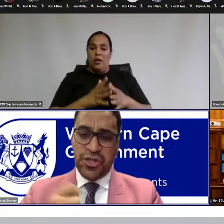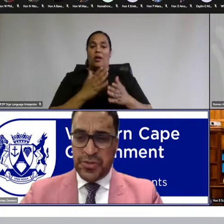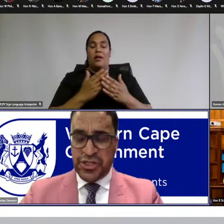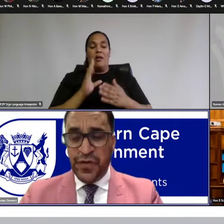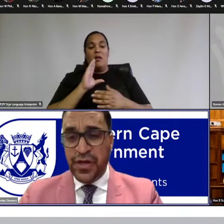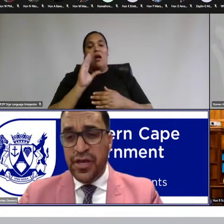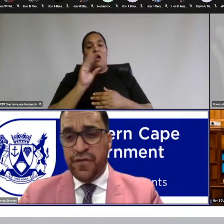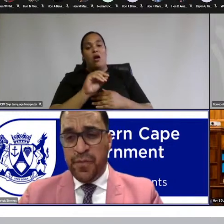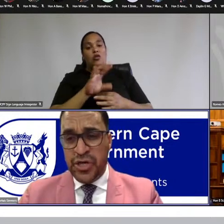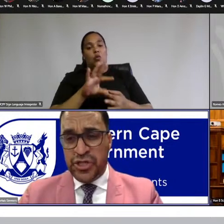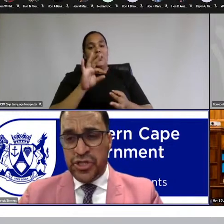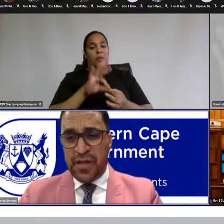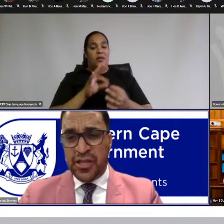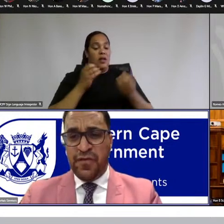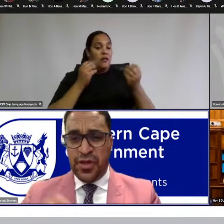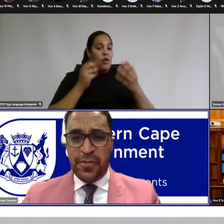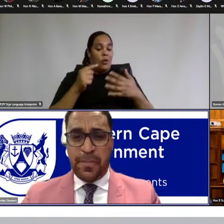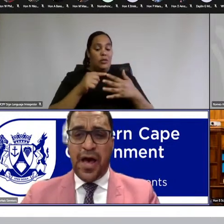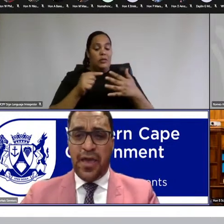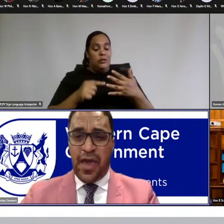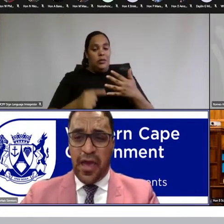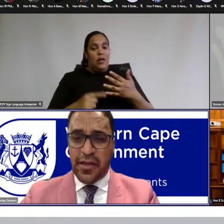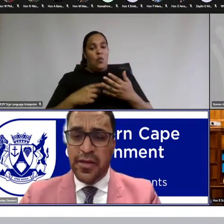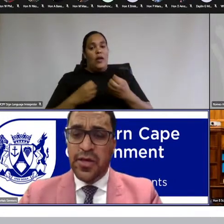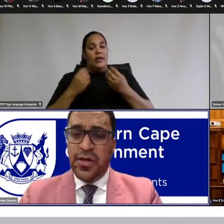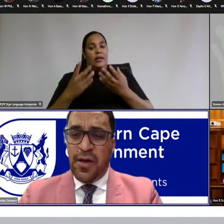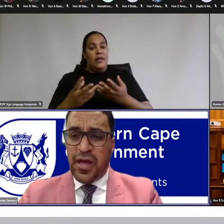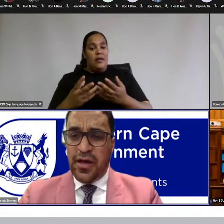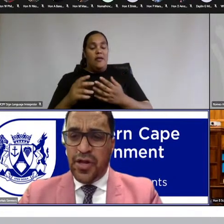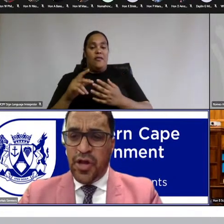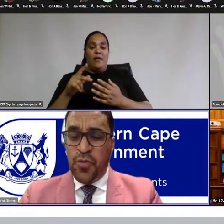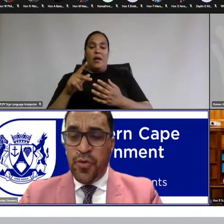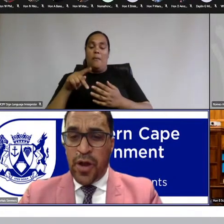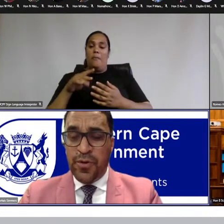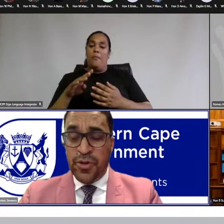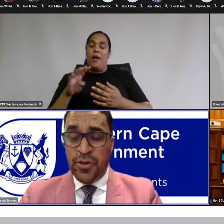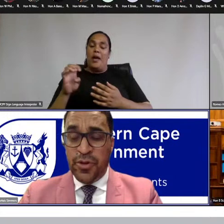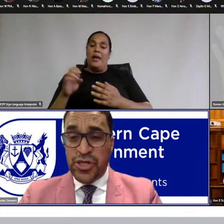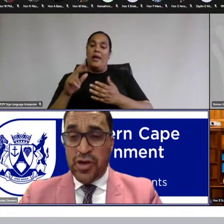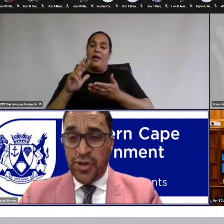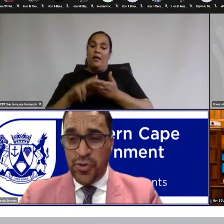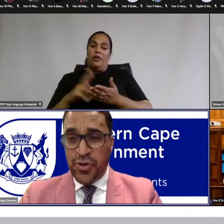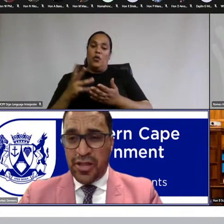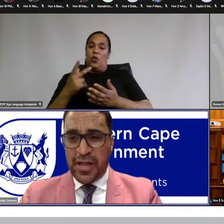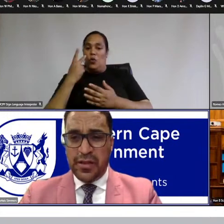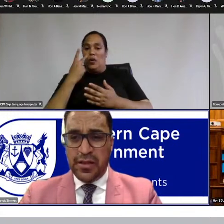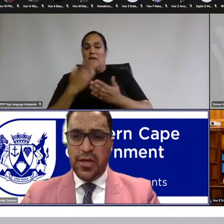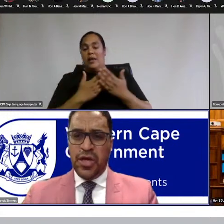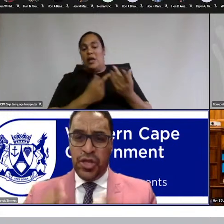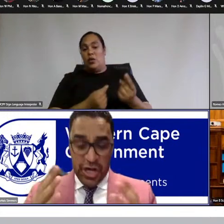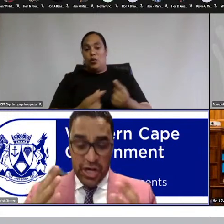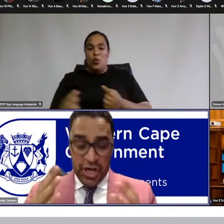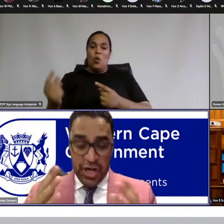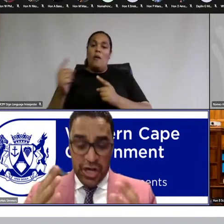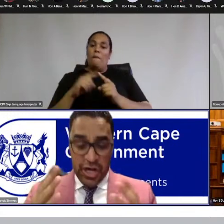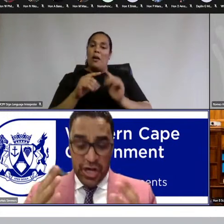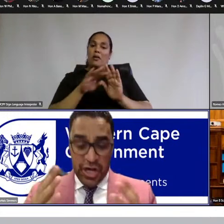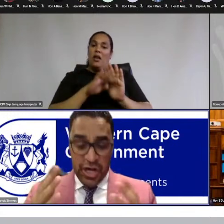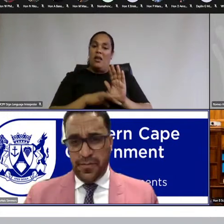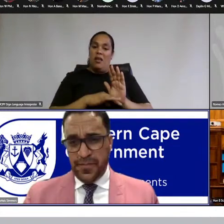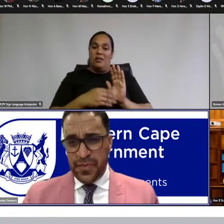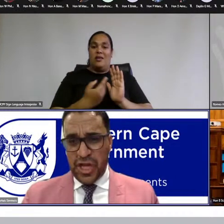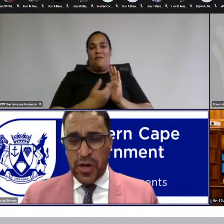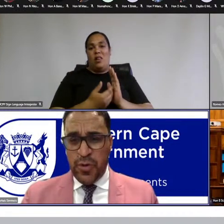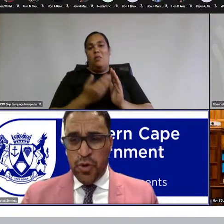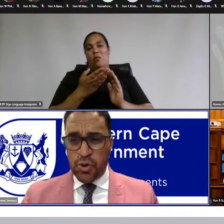ask the specific information, but given the PI Act, you know, we will need to see how you can do that, but the list is